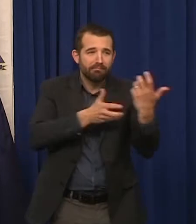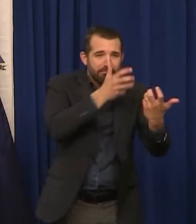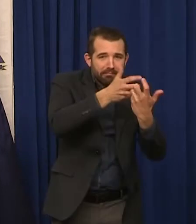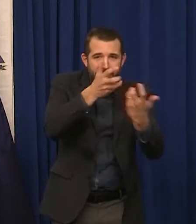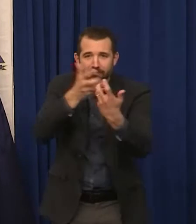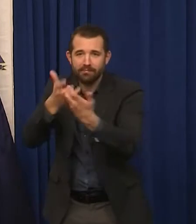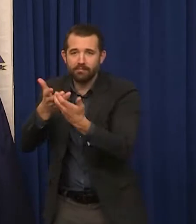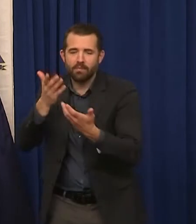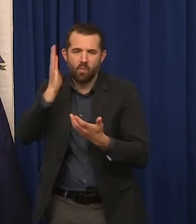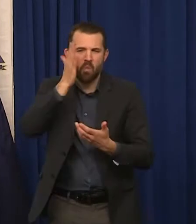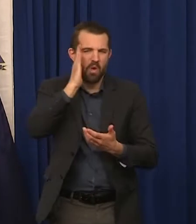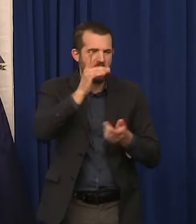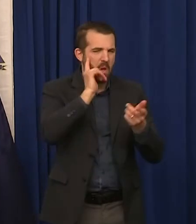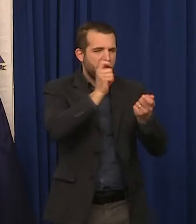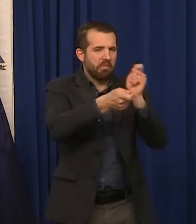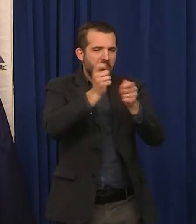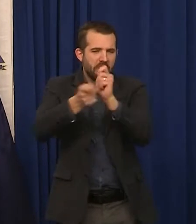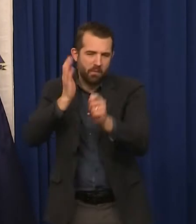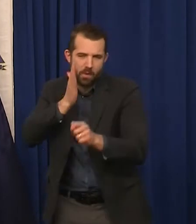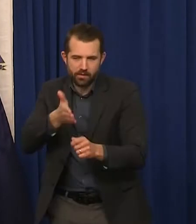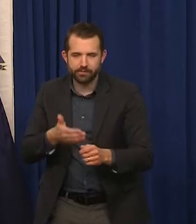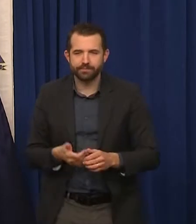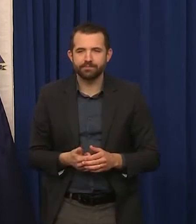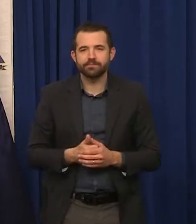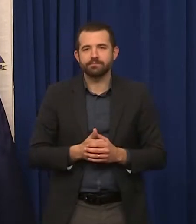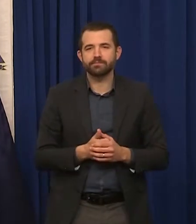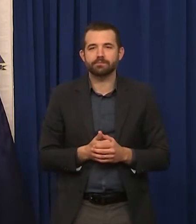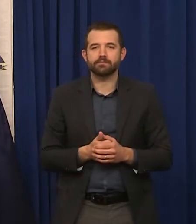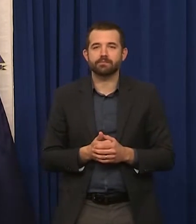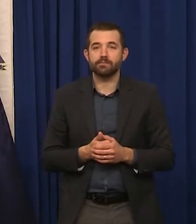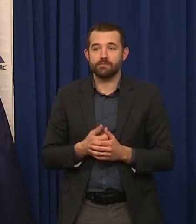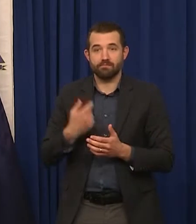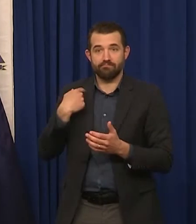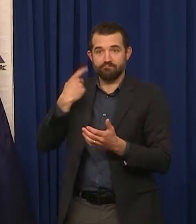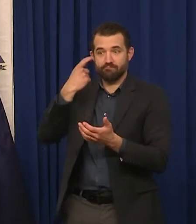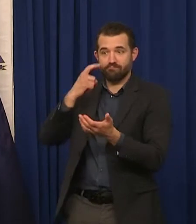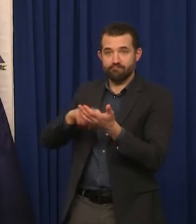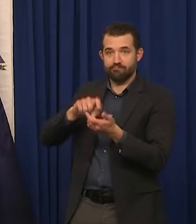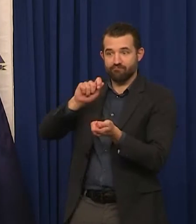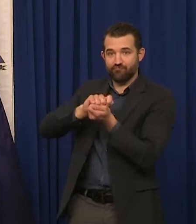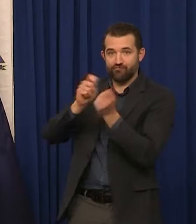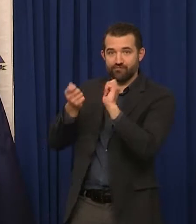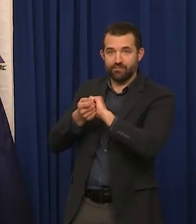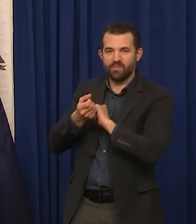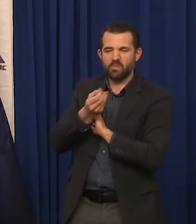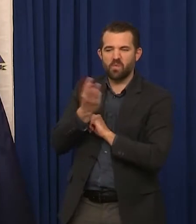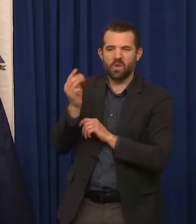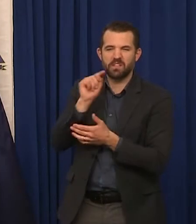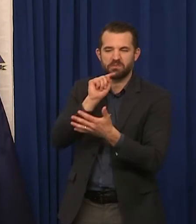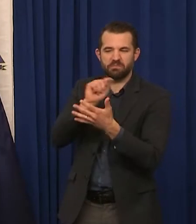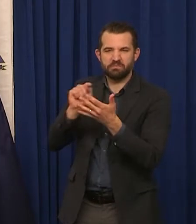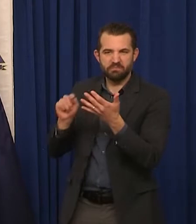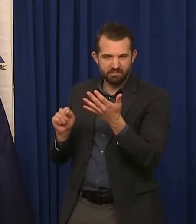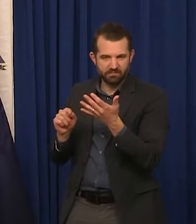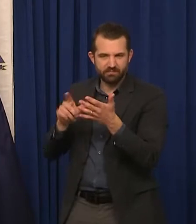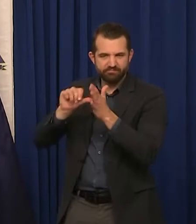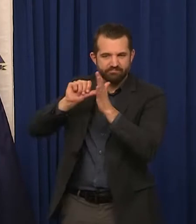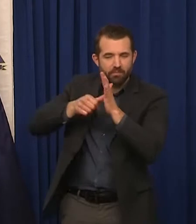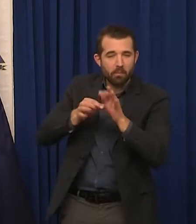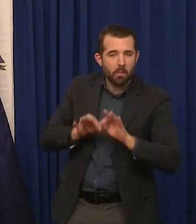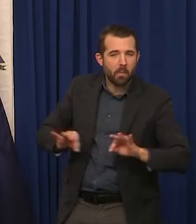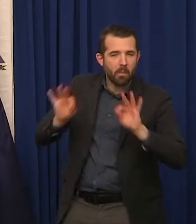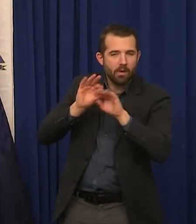system. But recognizing those changes, I have a few concrete pieces of advice. The